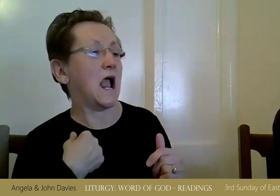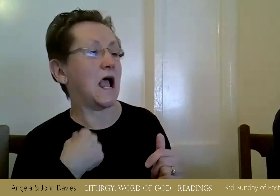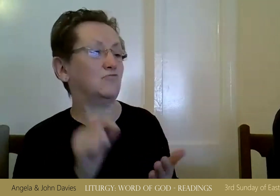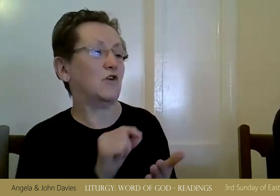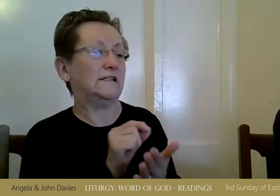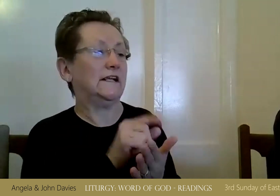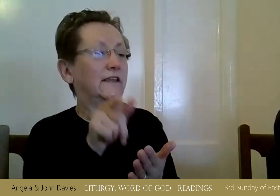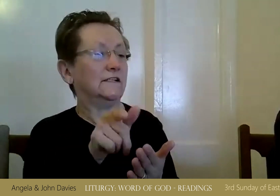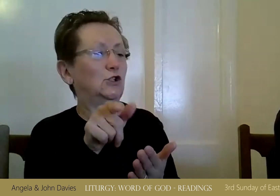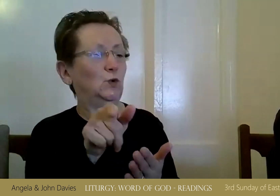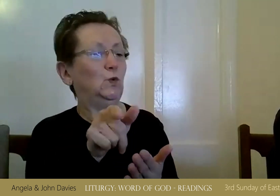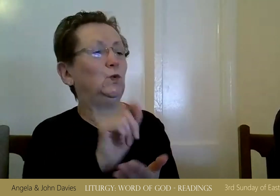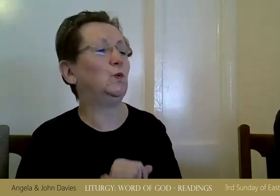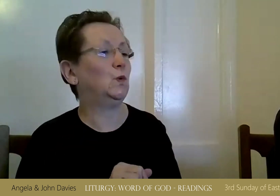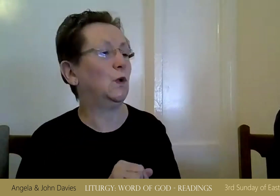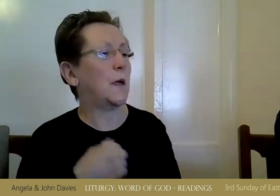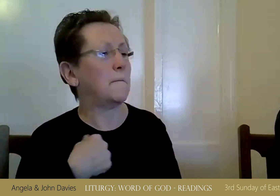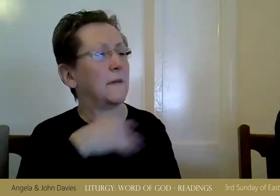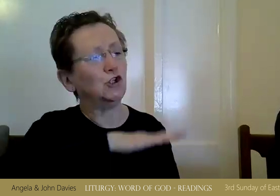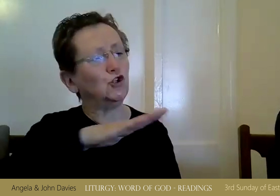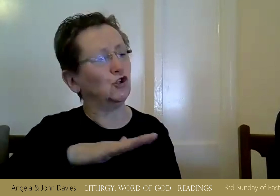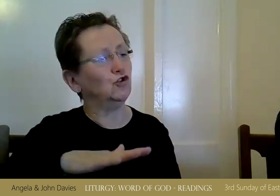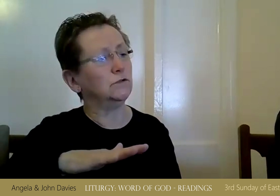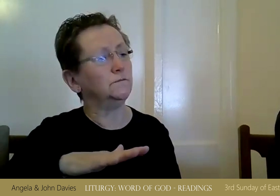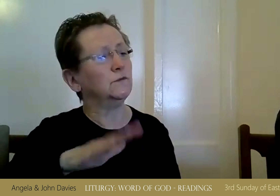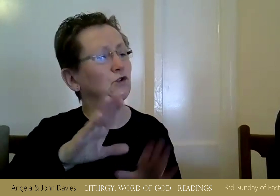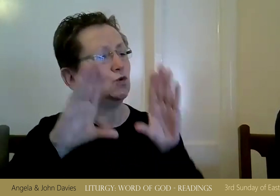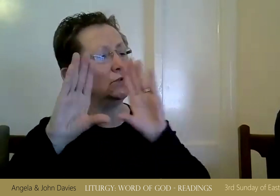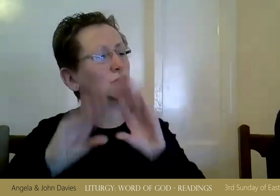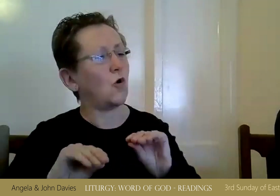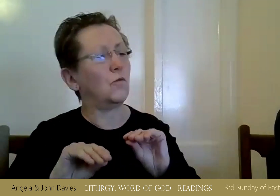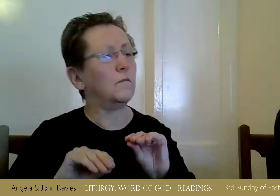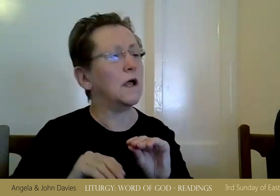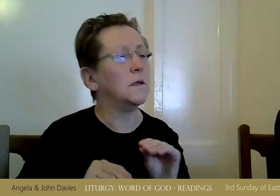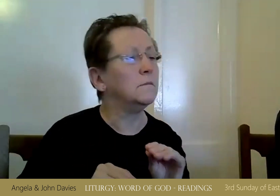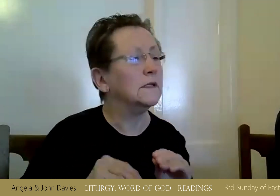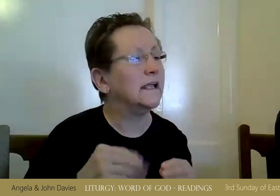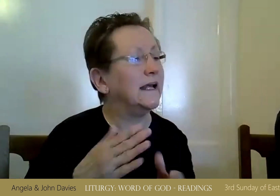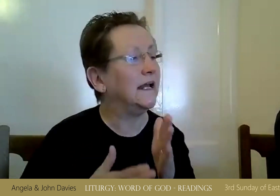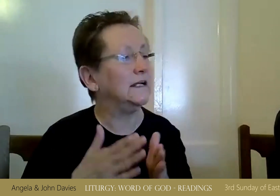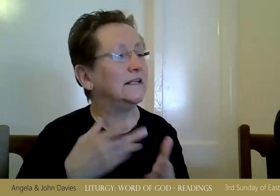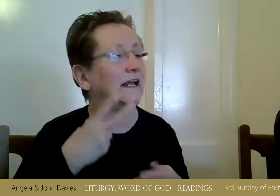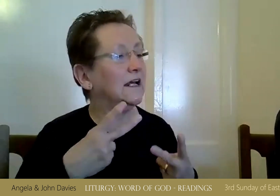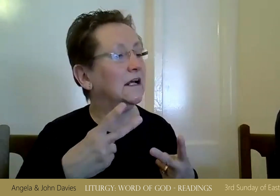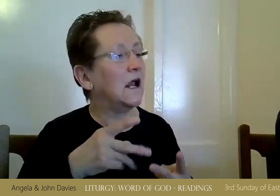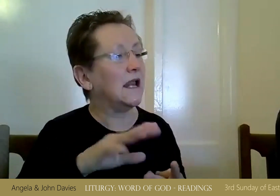I am writing this to you, my children, to stop you sinning. If